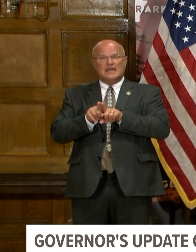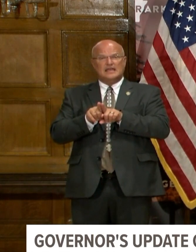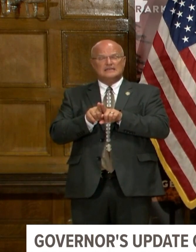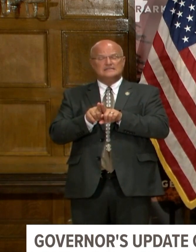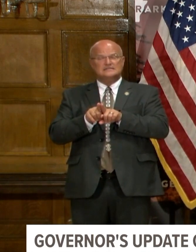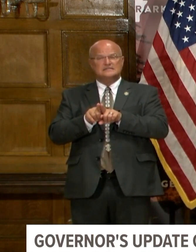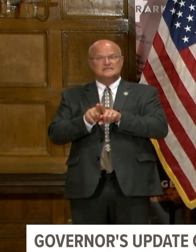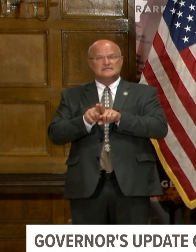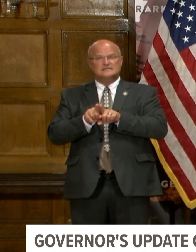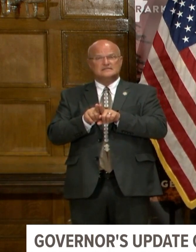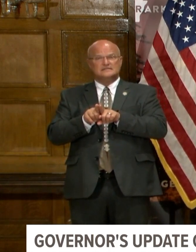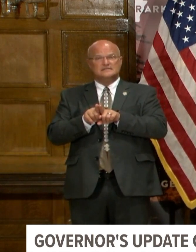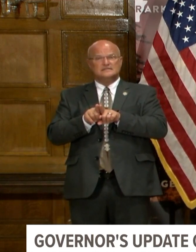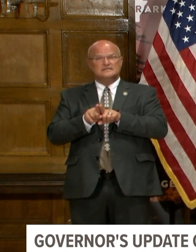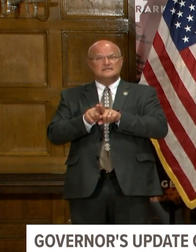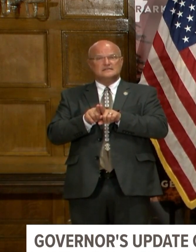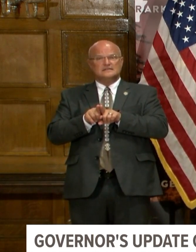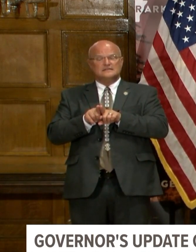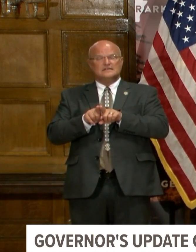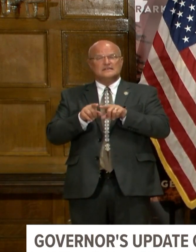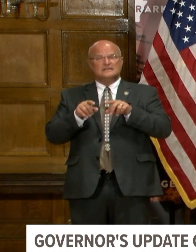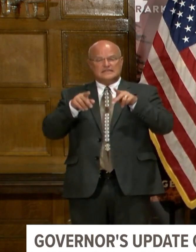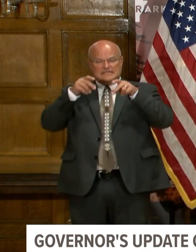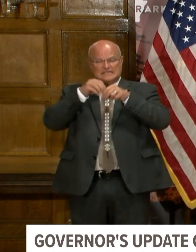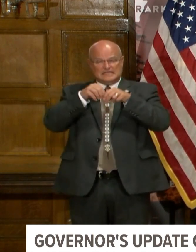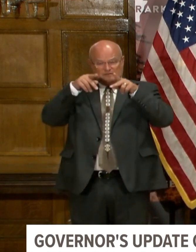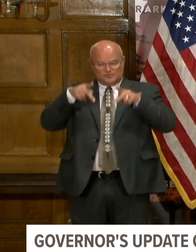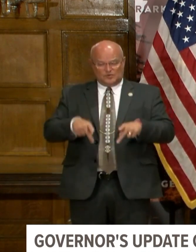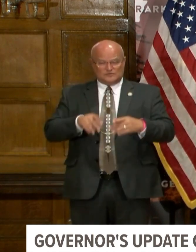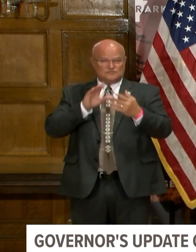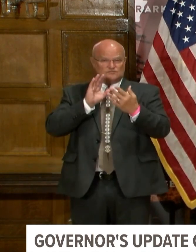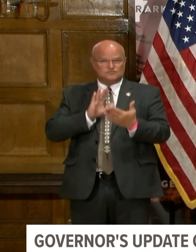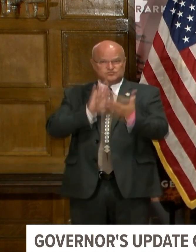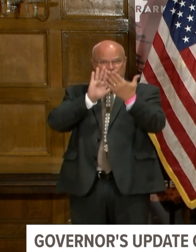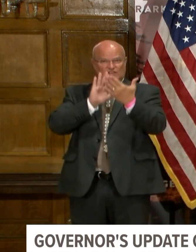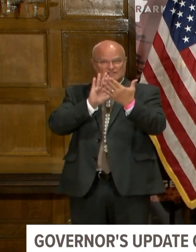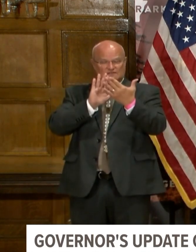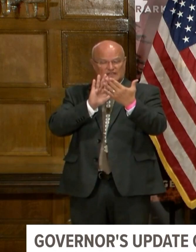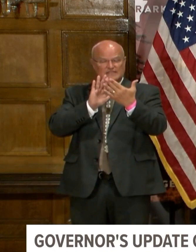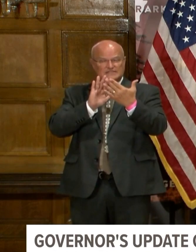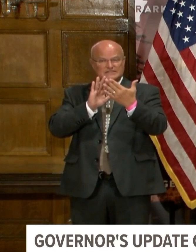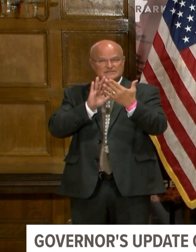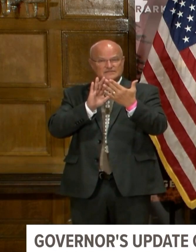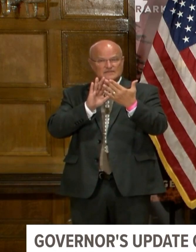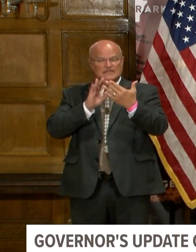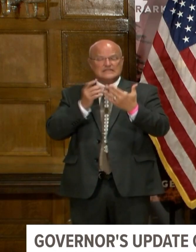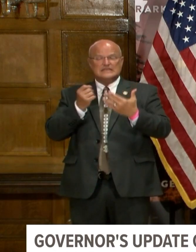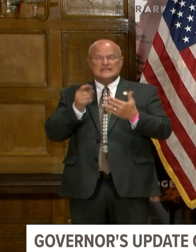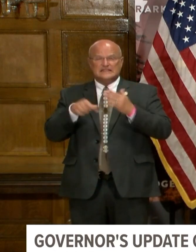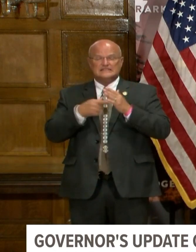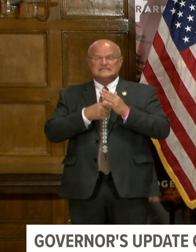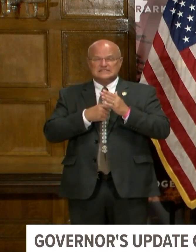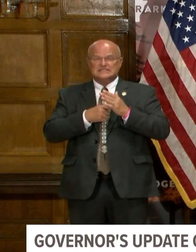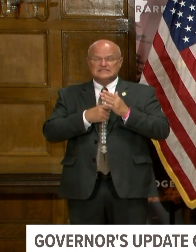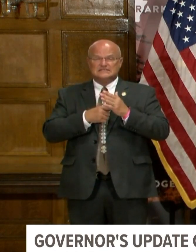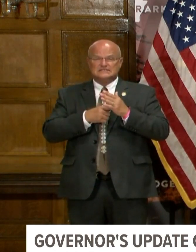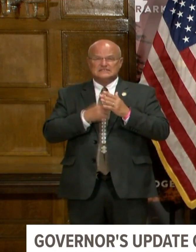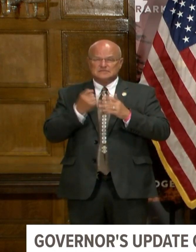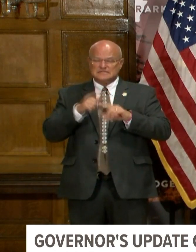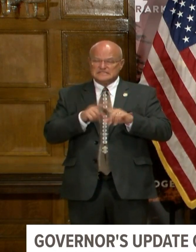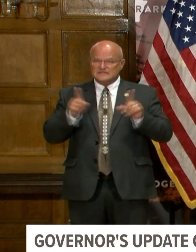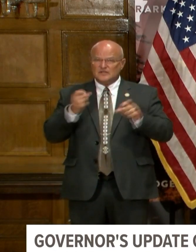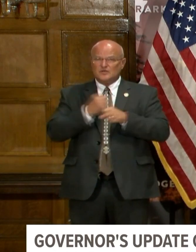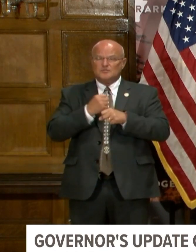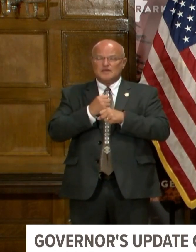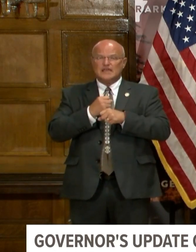the preference of the families and loved ones of our inmates for them to visit their loved ones in person, we have